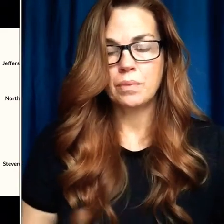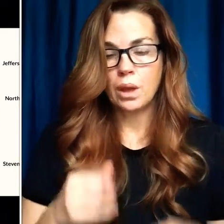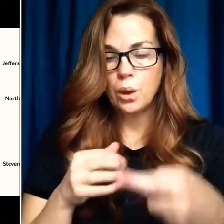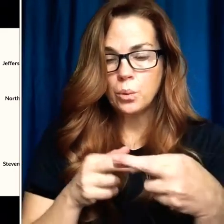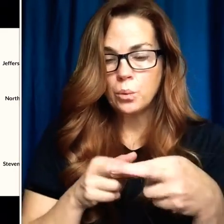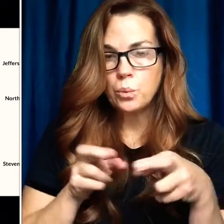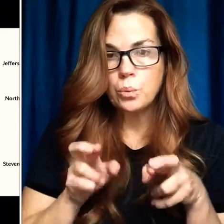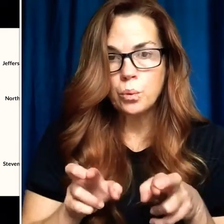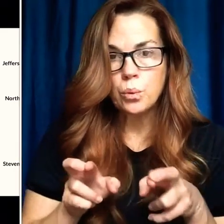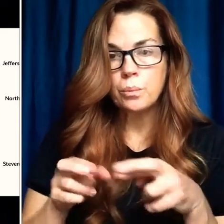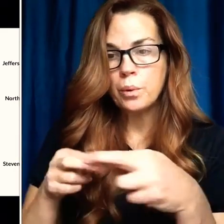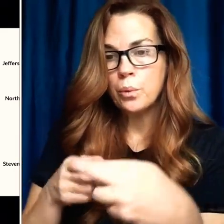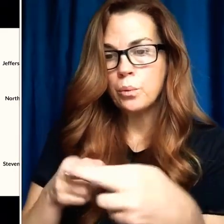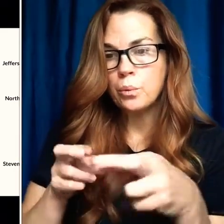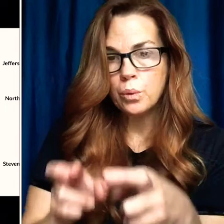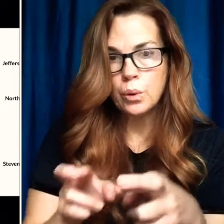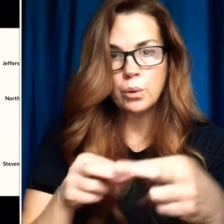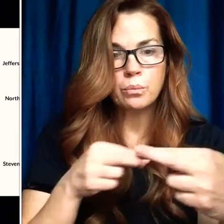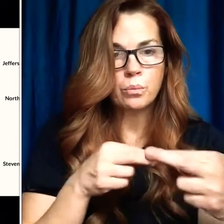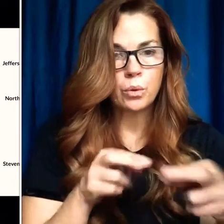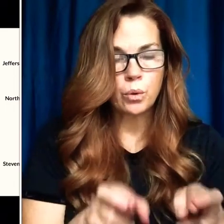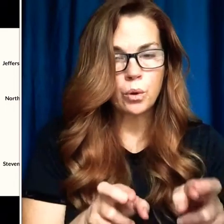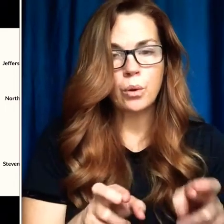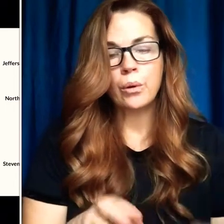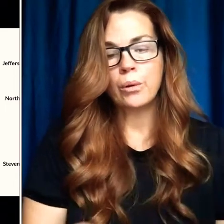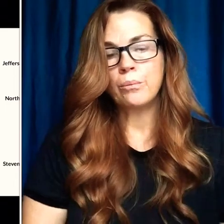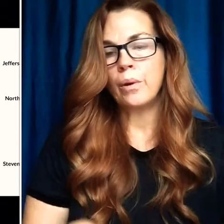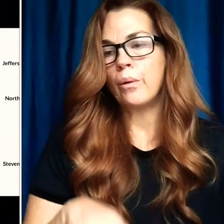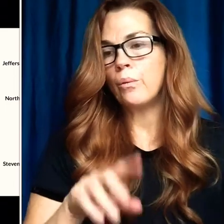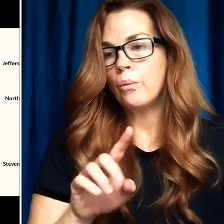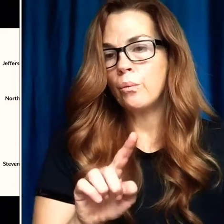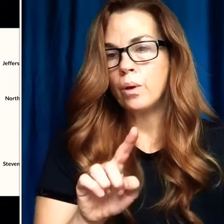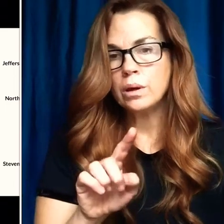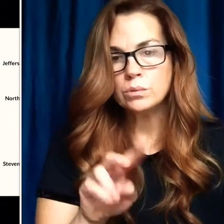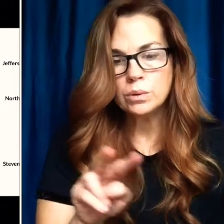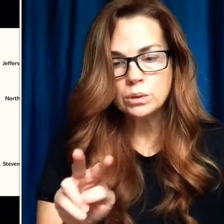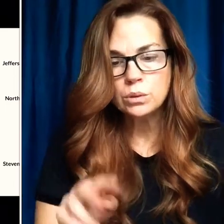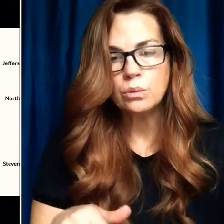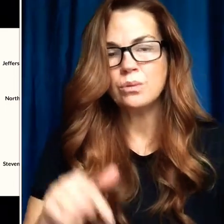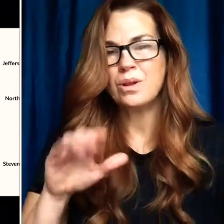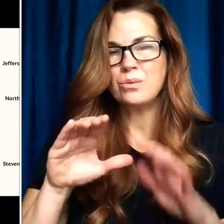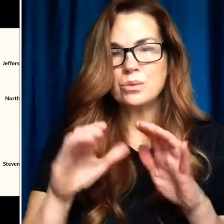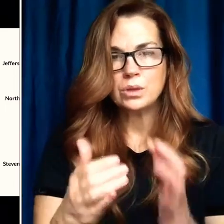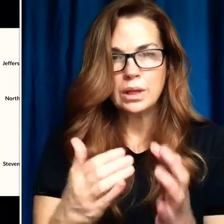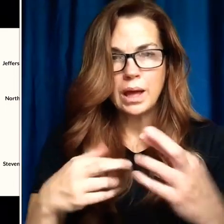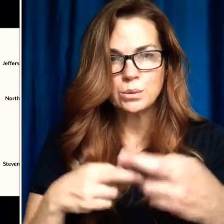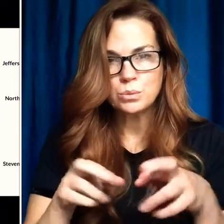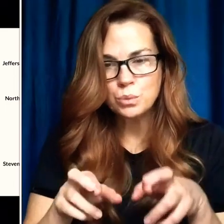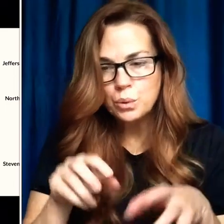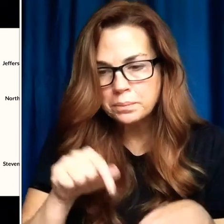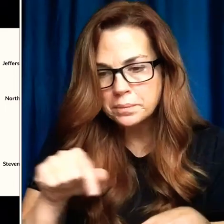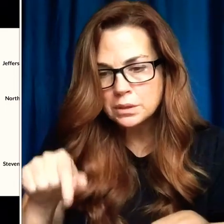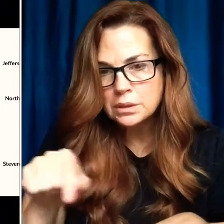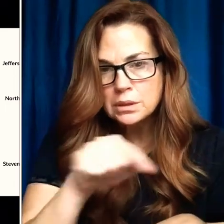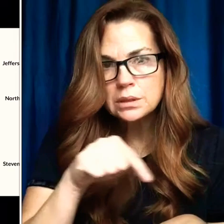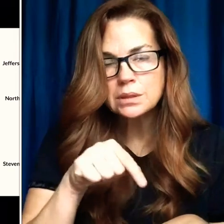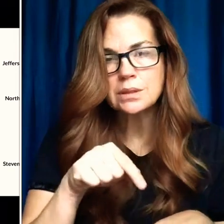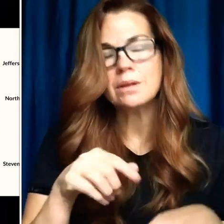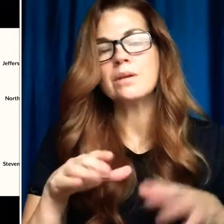room 276. These are all classrooms, and they belong to the set of classrooms. Their shared characteristic